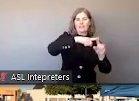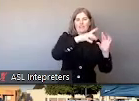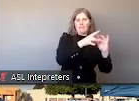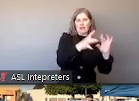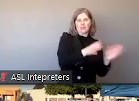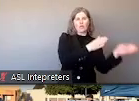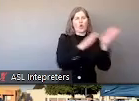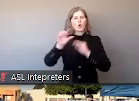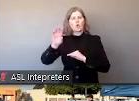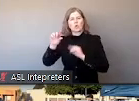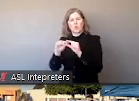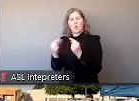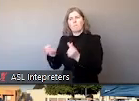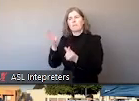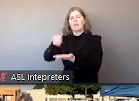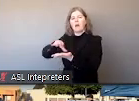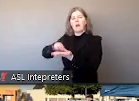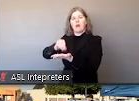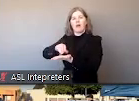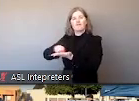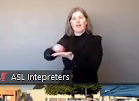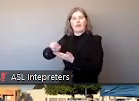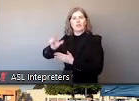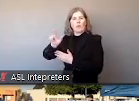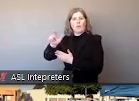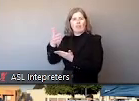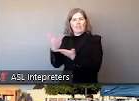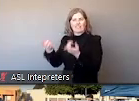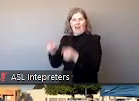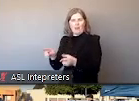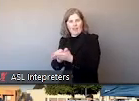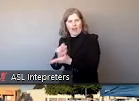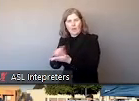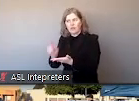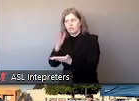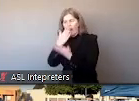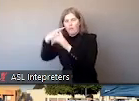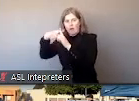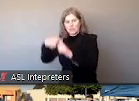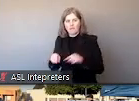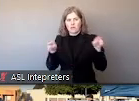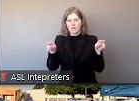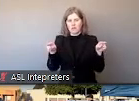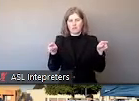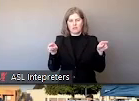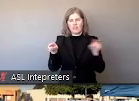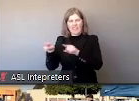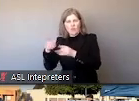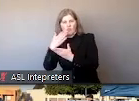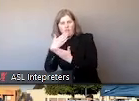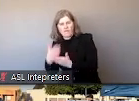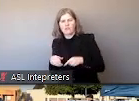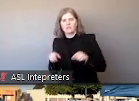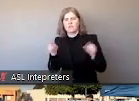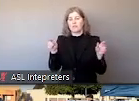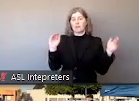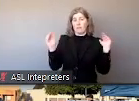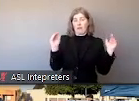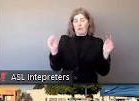Group B writing down 21 things that had happened that week that went well or that they were grateful for.